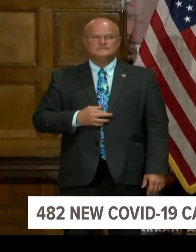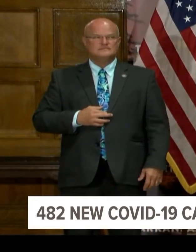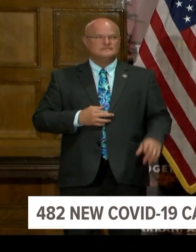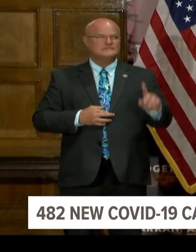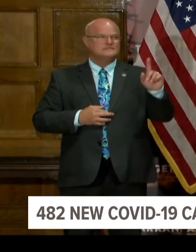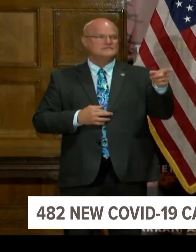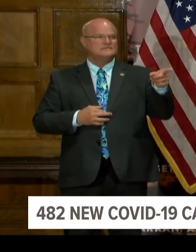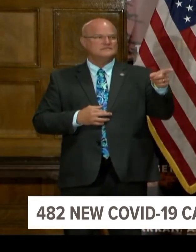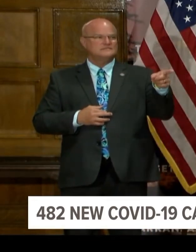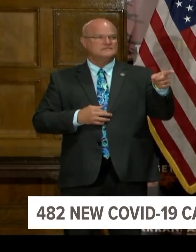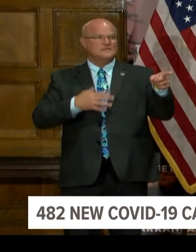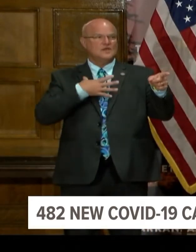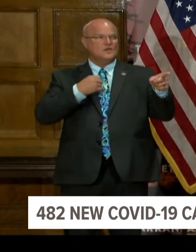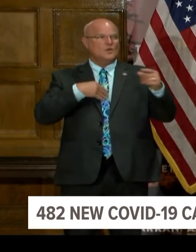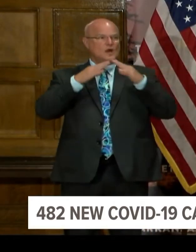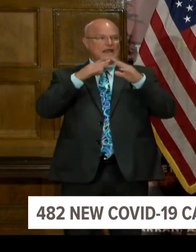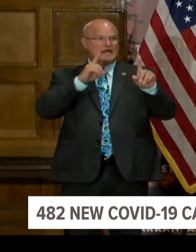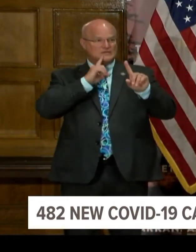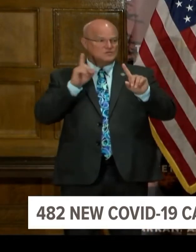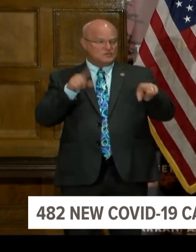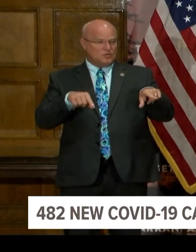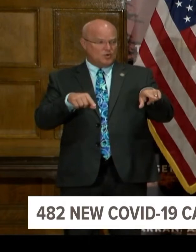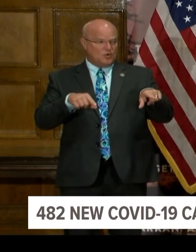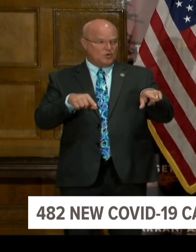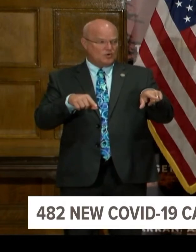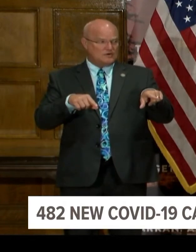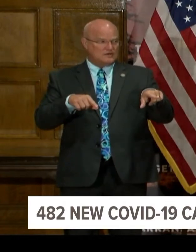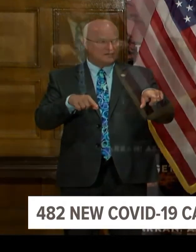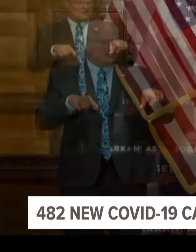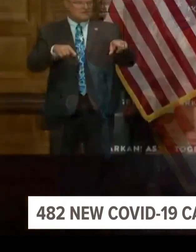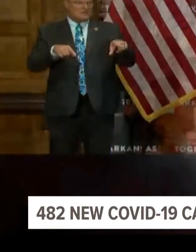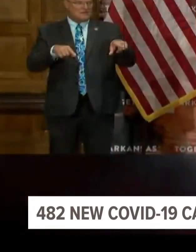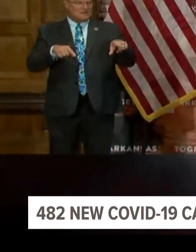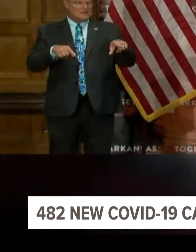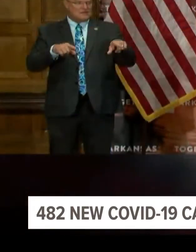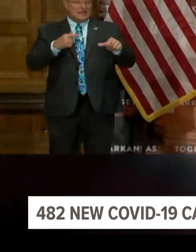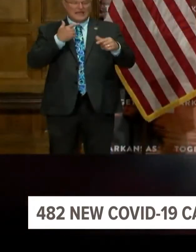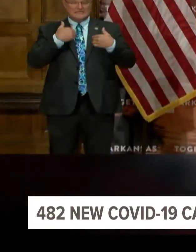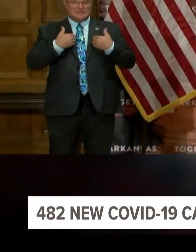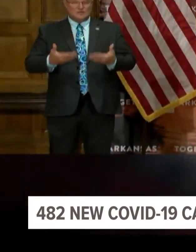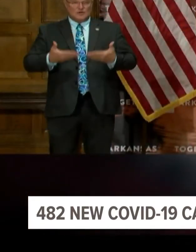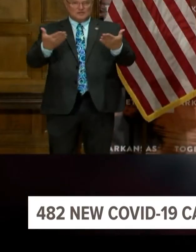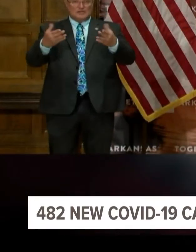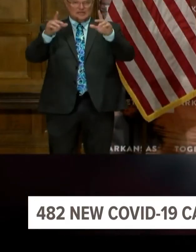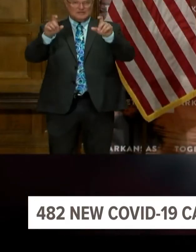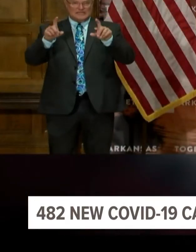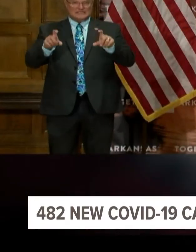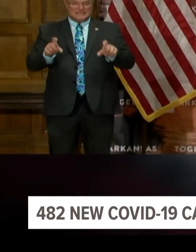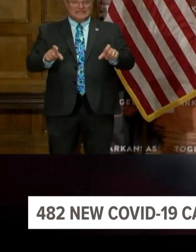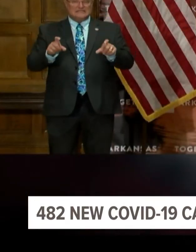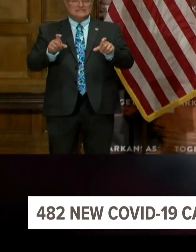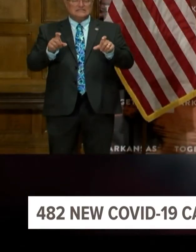In the White House report, I was just wondering, they had some recommendations on testing, like